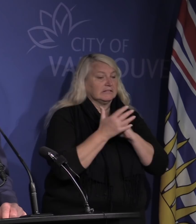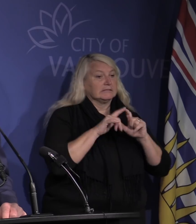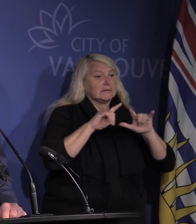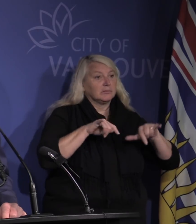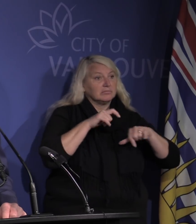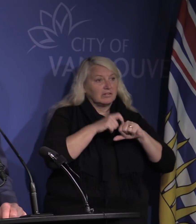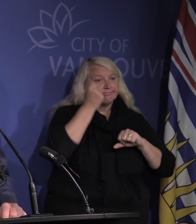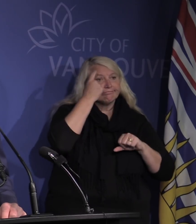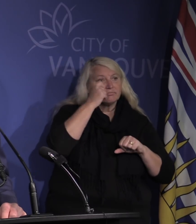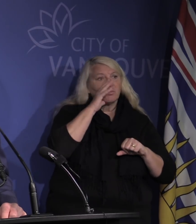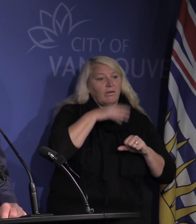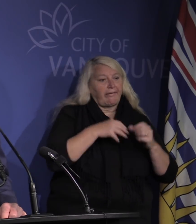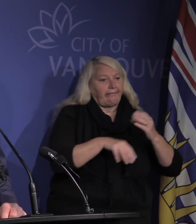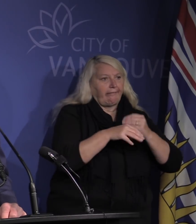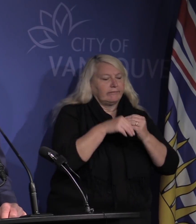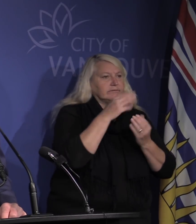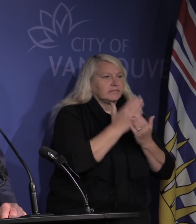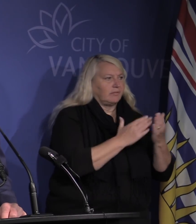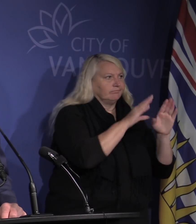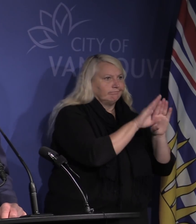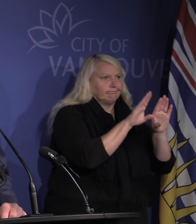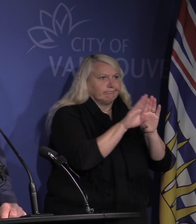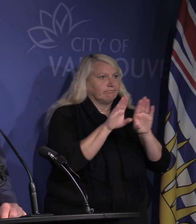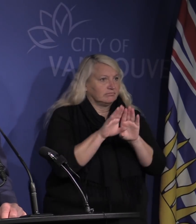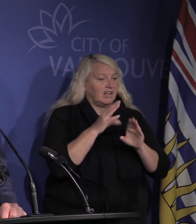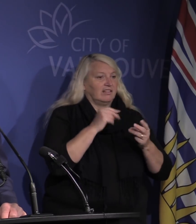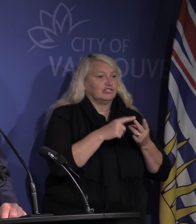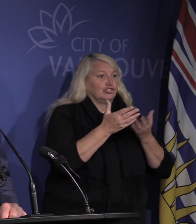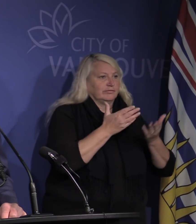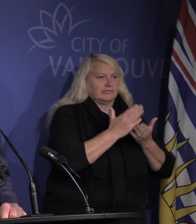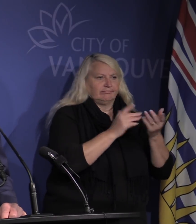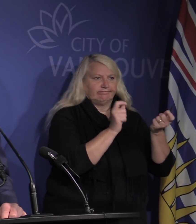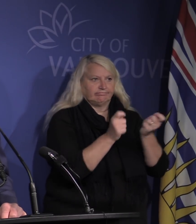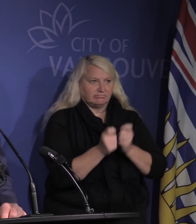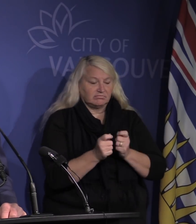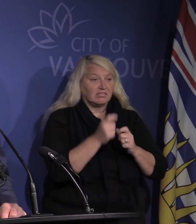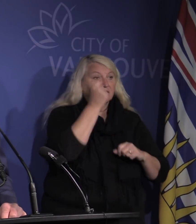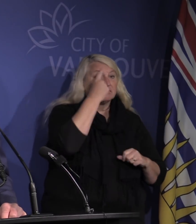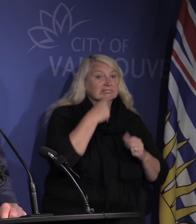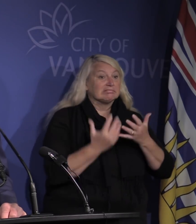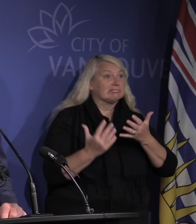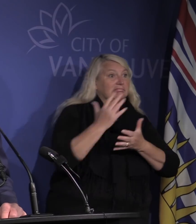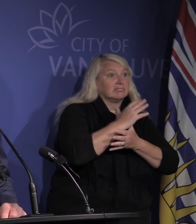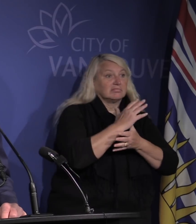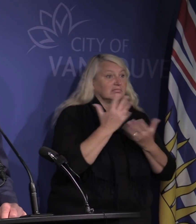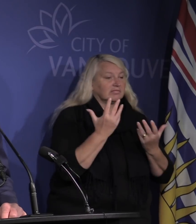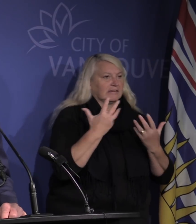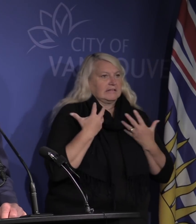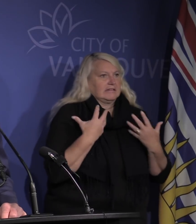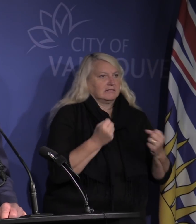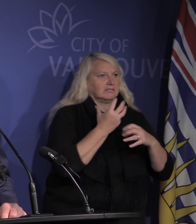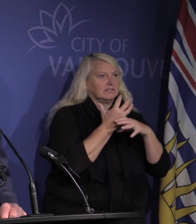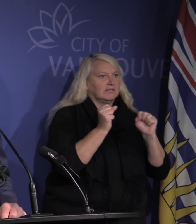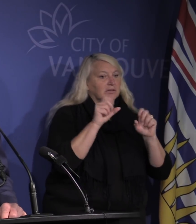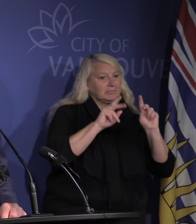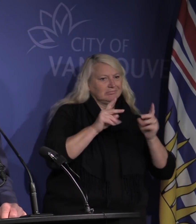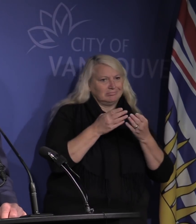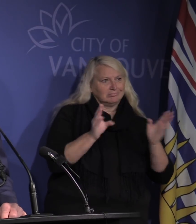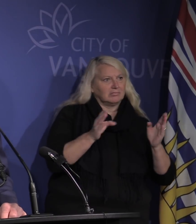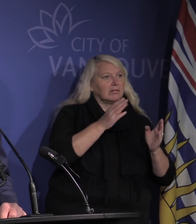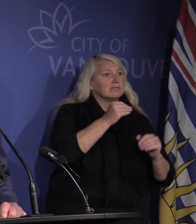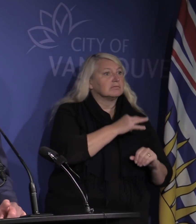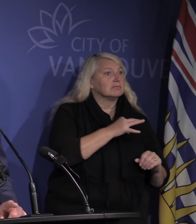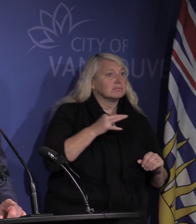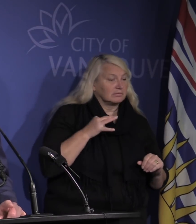facility closures and service modifications. As we've stated, our number one priority is the health and safety of the general public and our